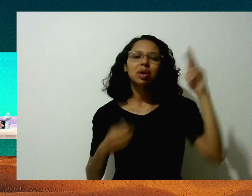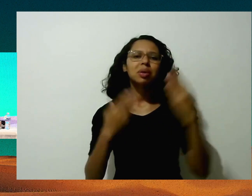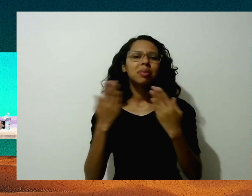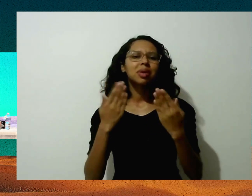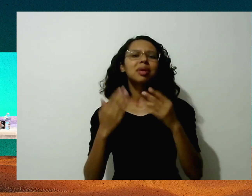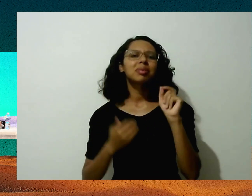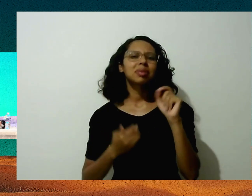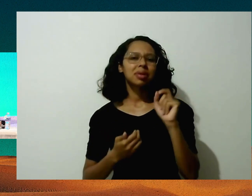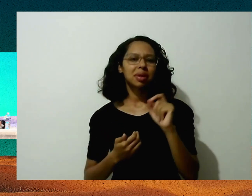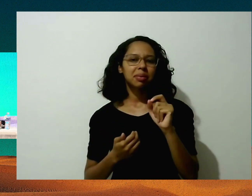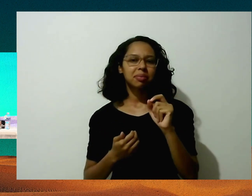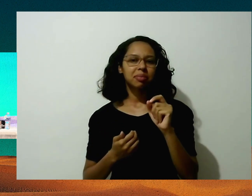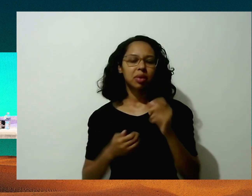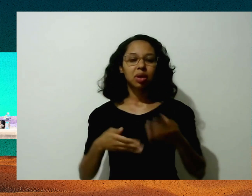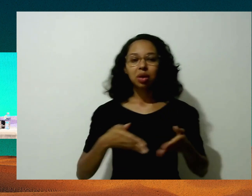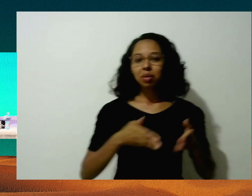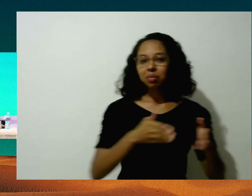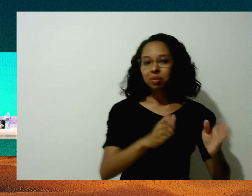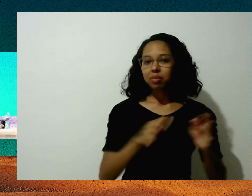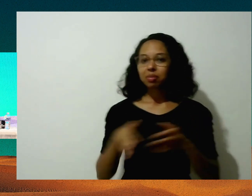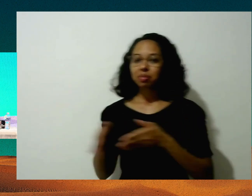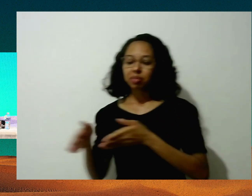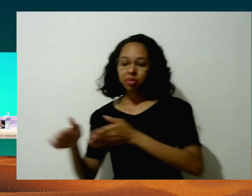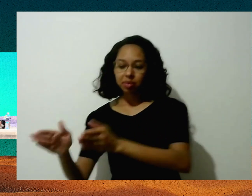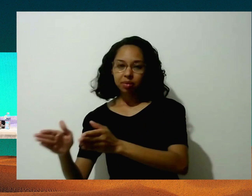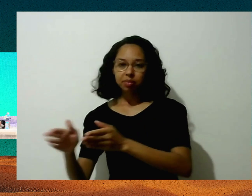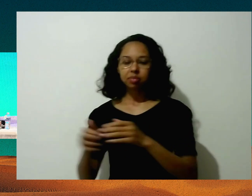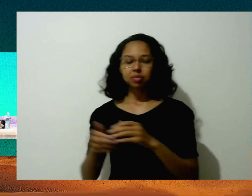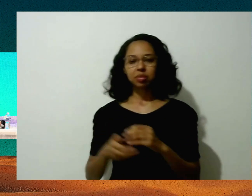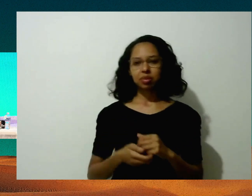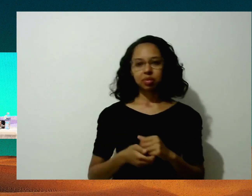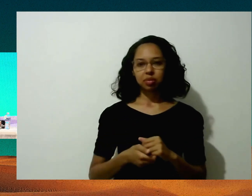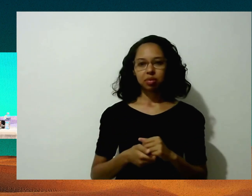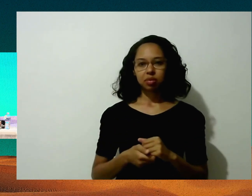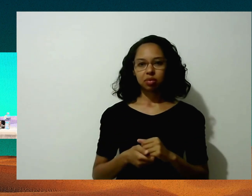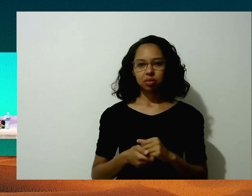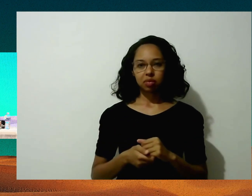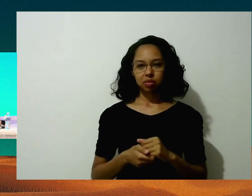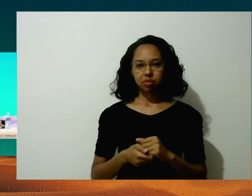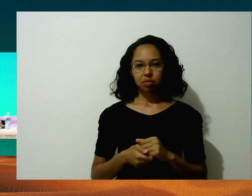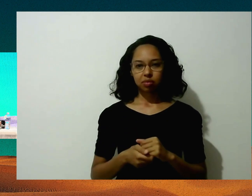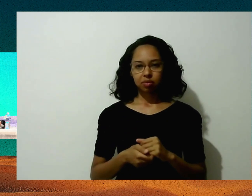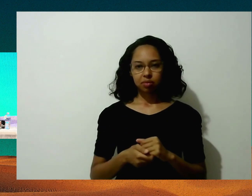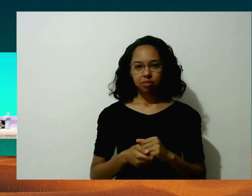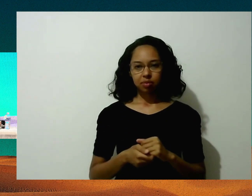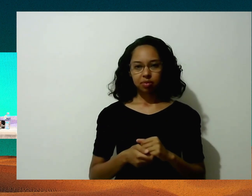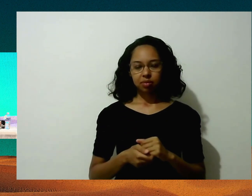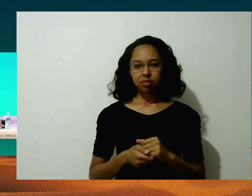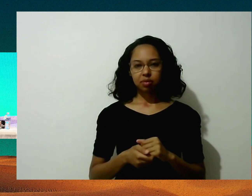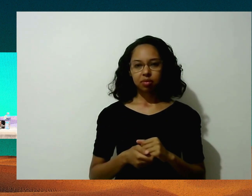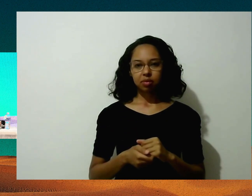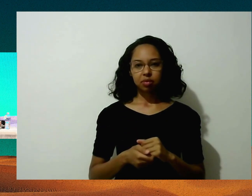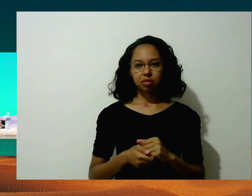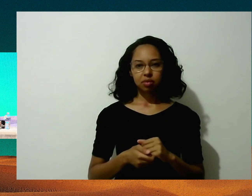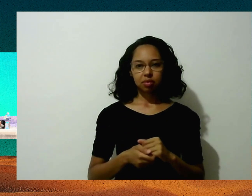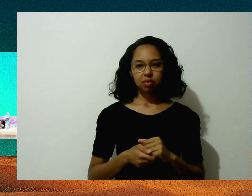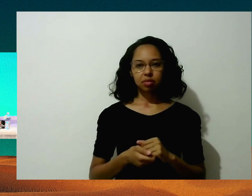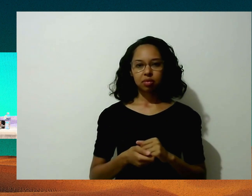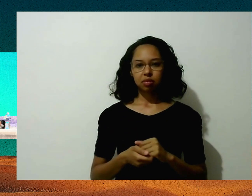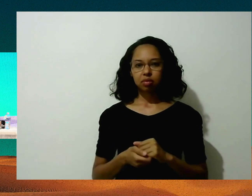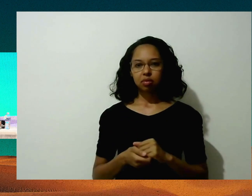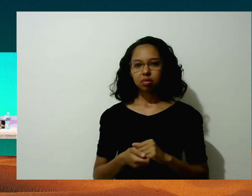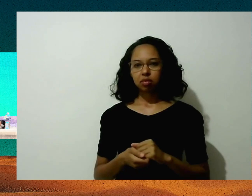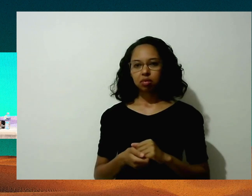this portion is describing these two paths. Um caminho é tomar o caminho pela